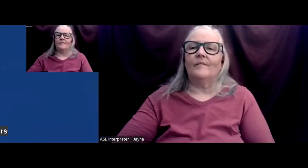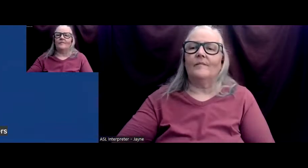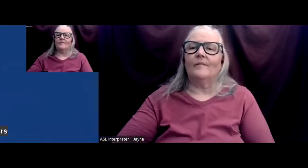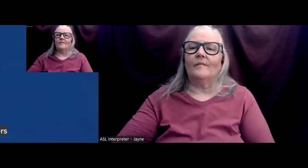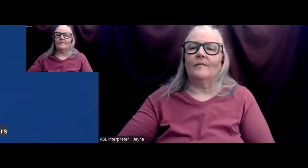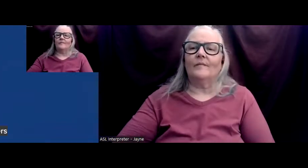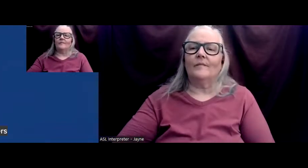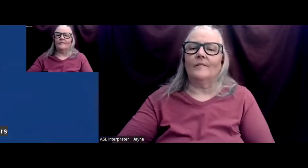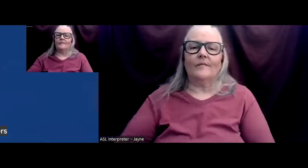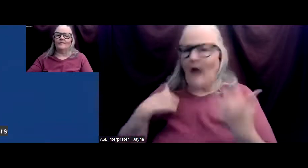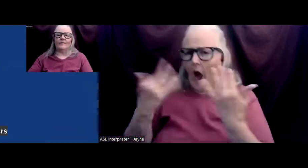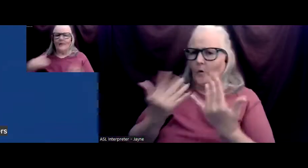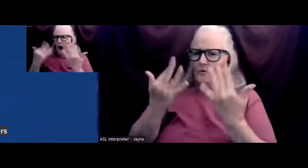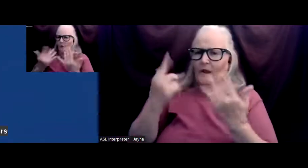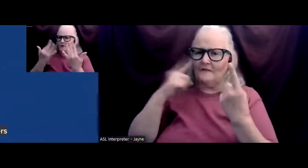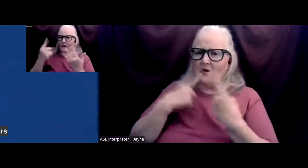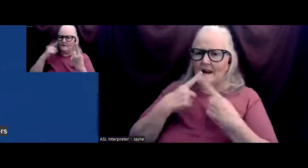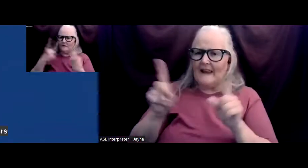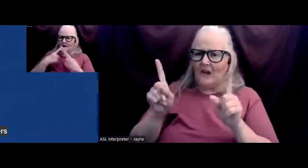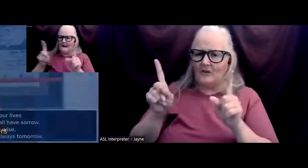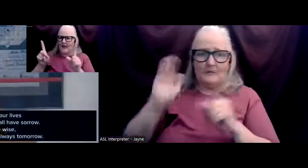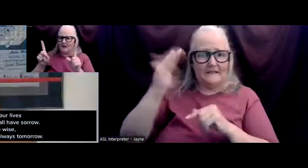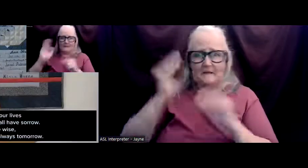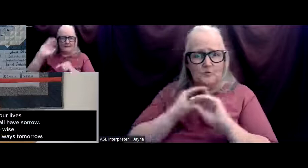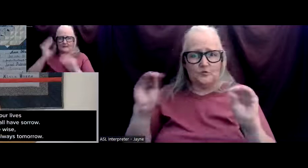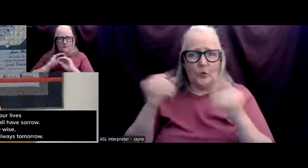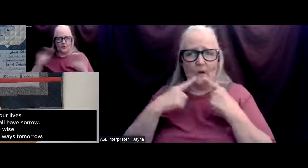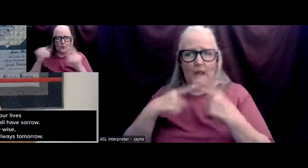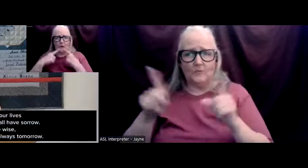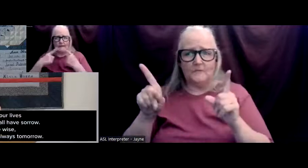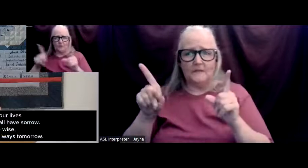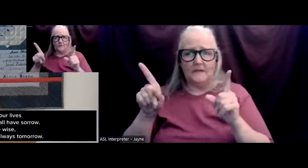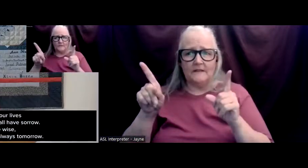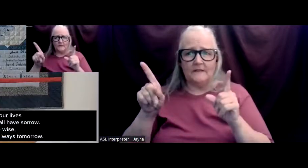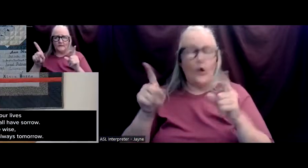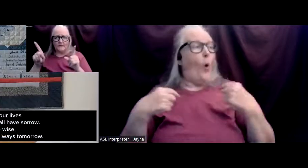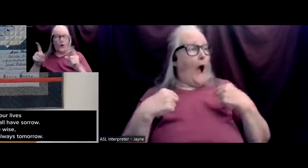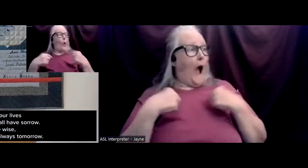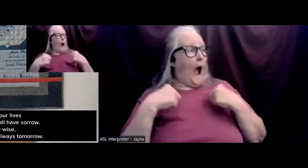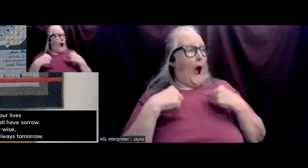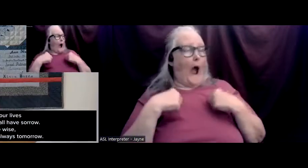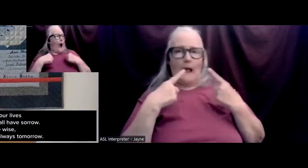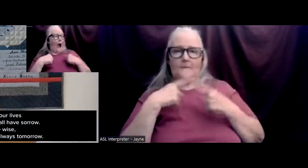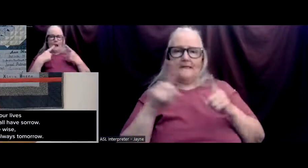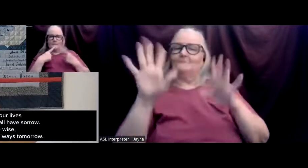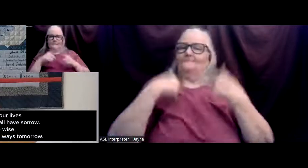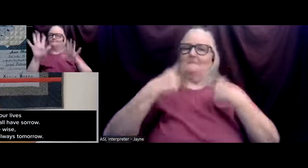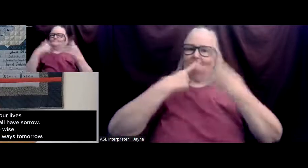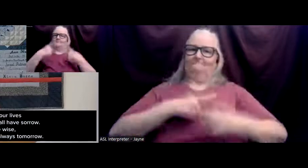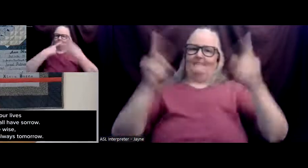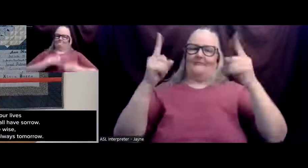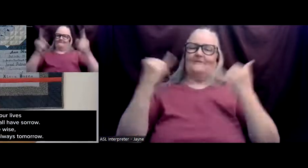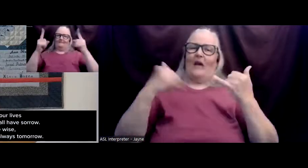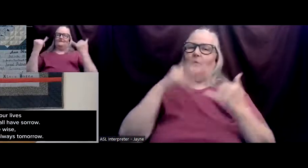I was waiting for the announcements. Apparently there are none. I am the announcement. I am announcing that we are going to